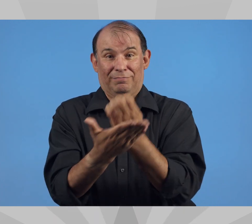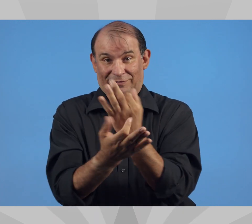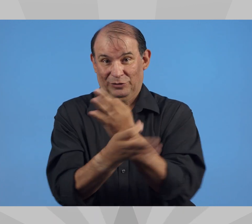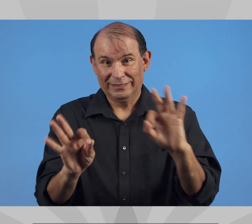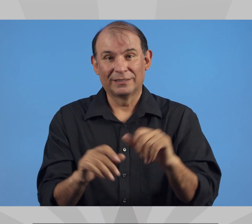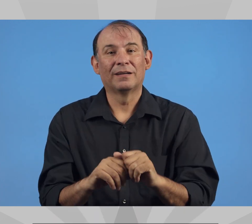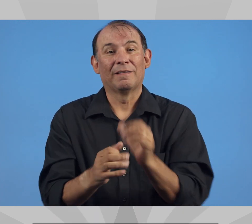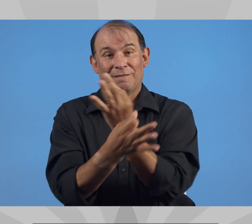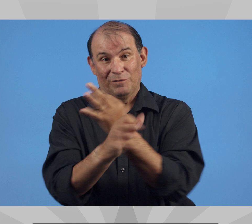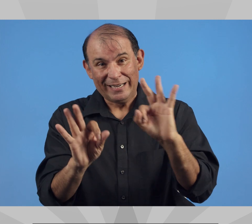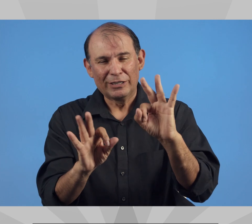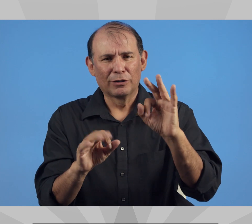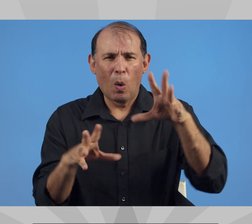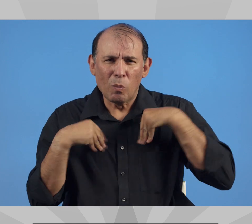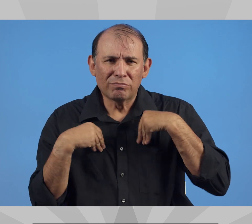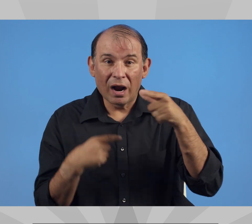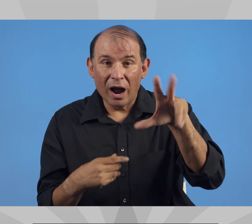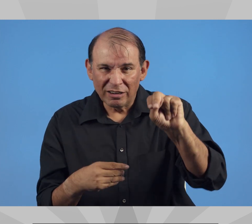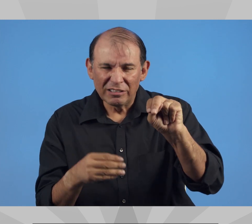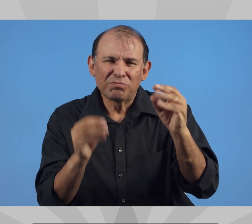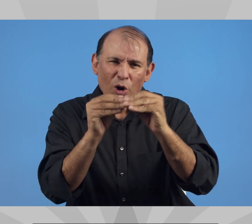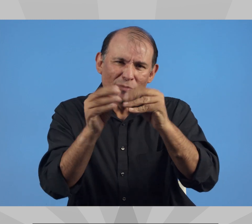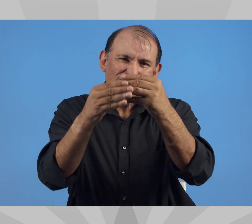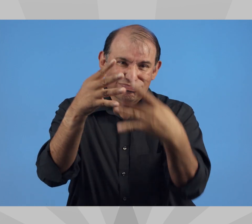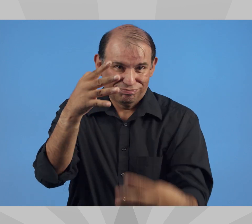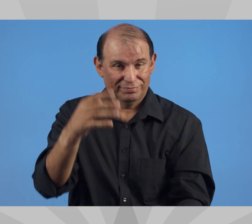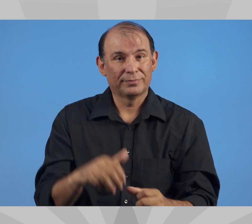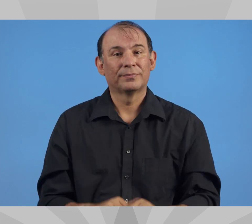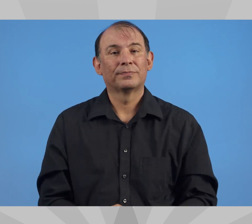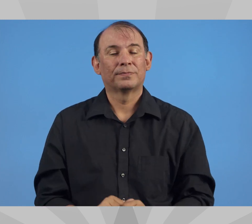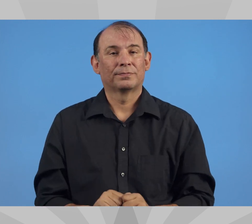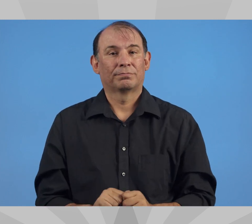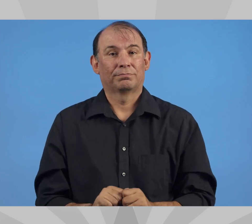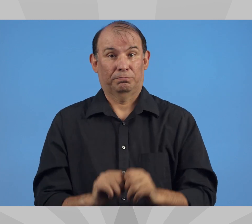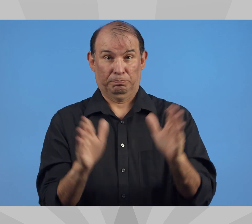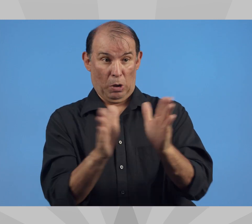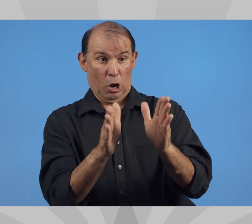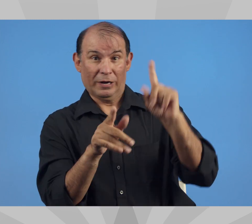freedom, freedom to bear arms, etc.